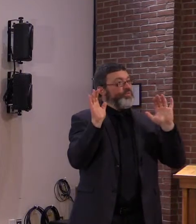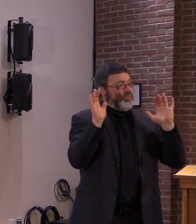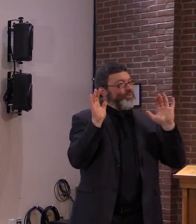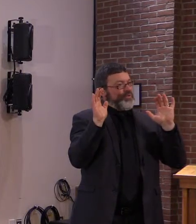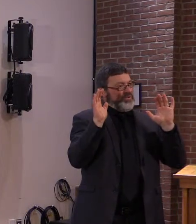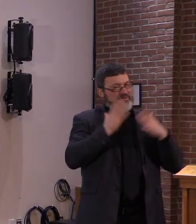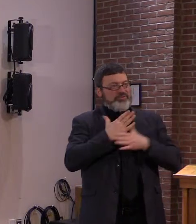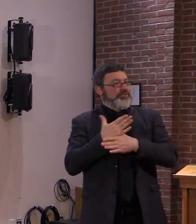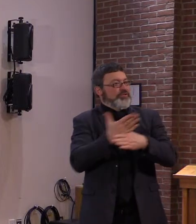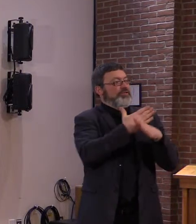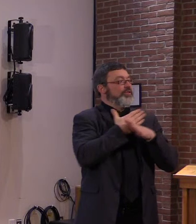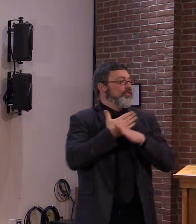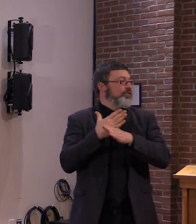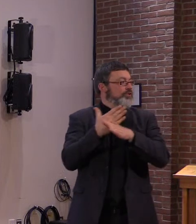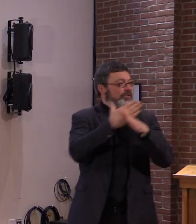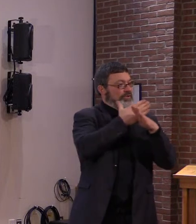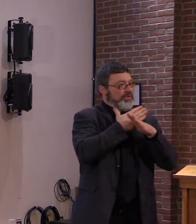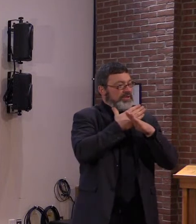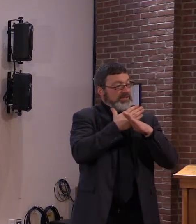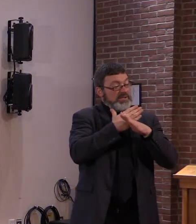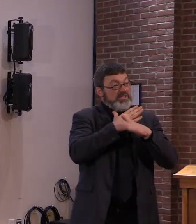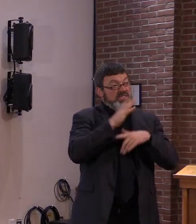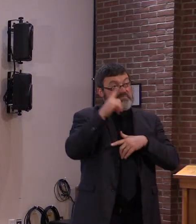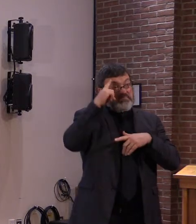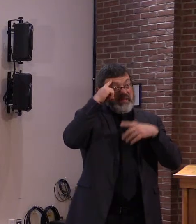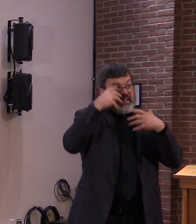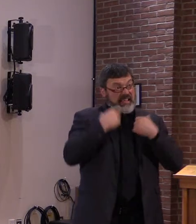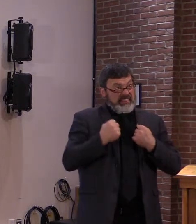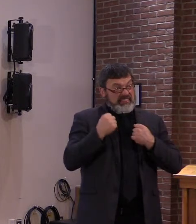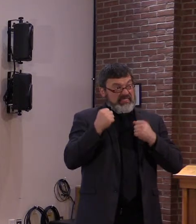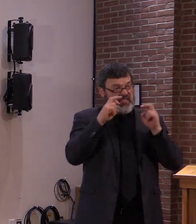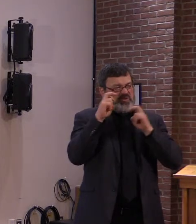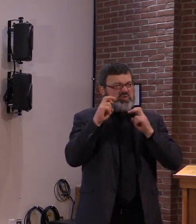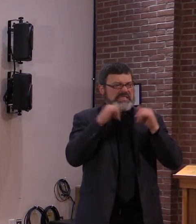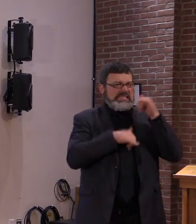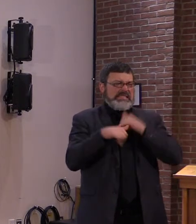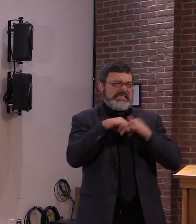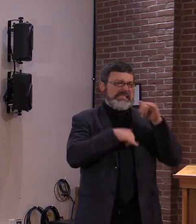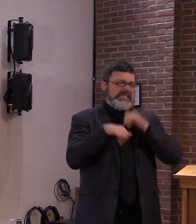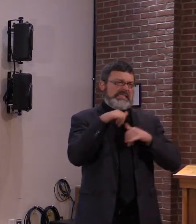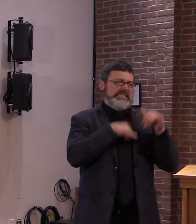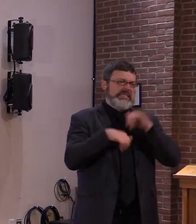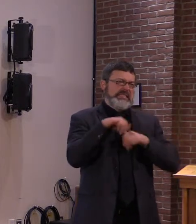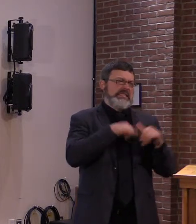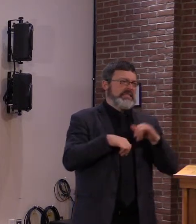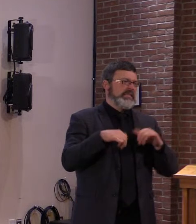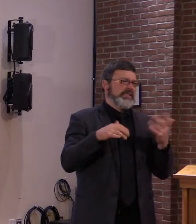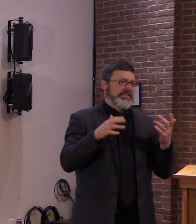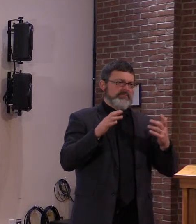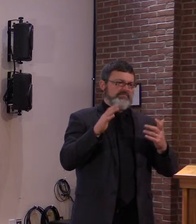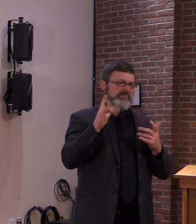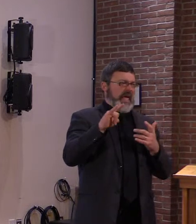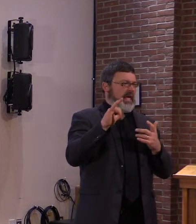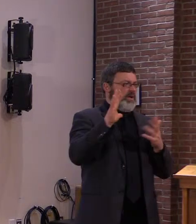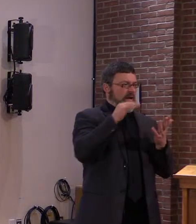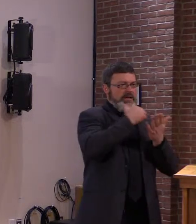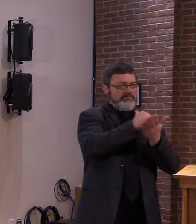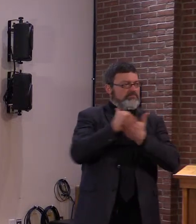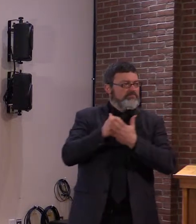I think we've learned so much, and we've come so far. And as the governor points out, we've really been leaders in the country in